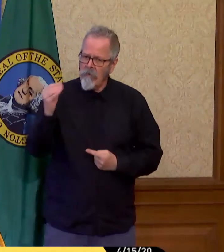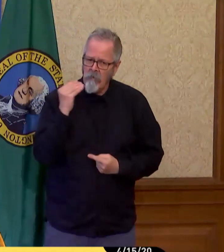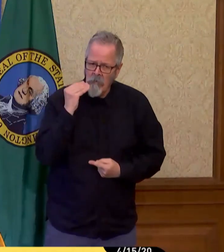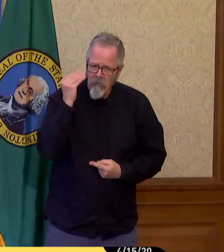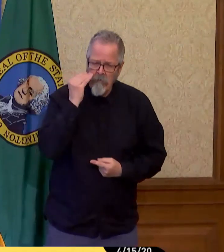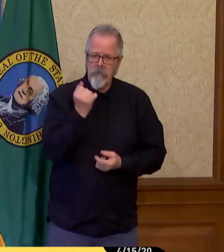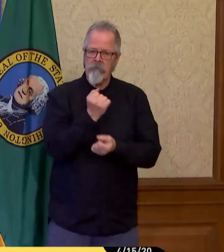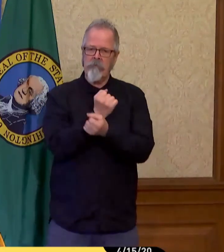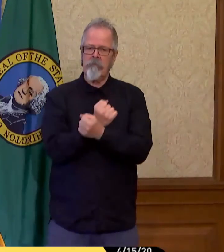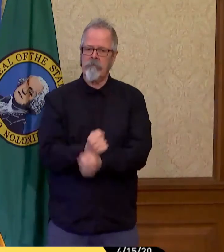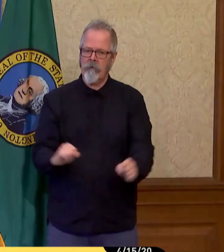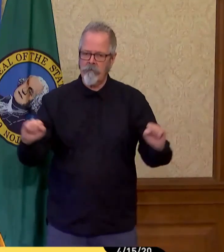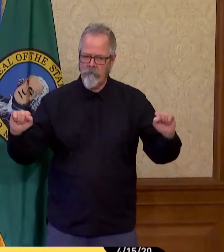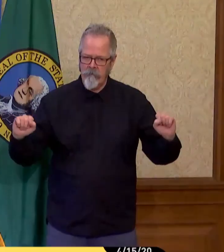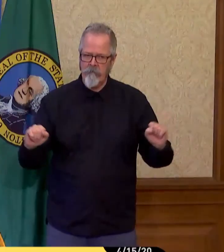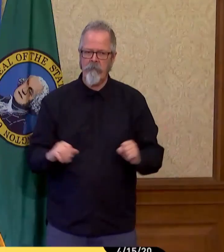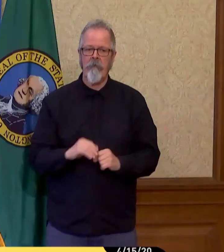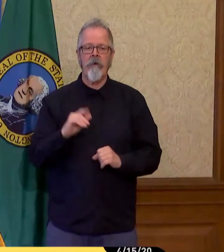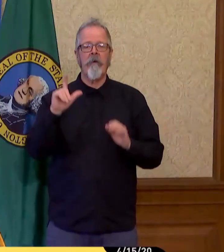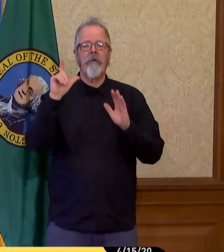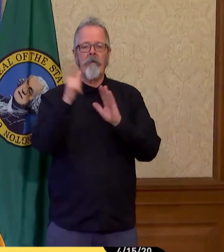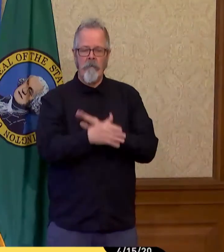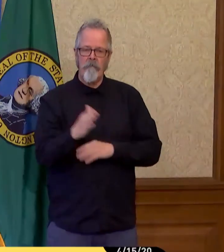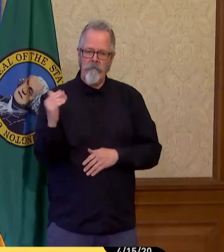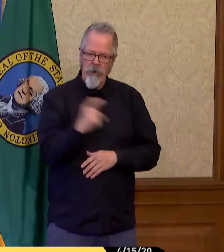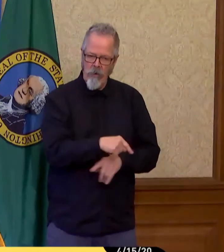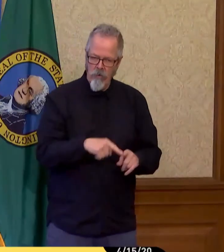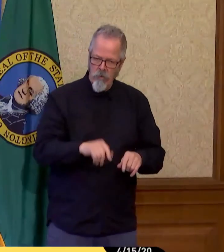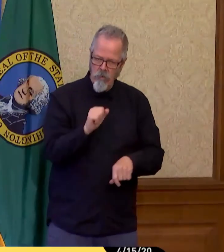it. The issue of schools versus businesses,